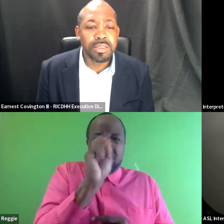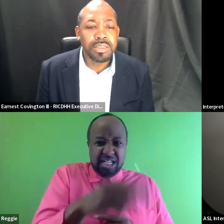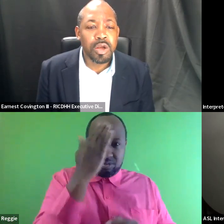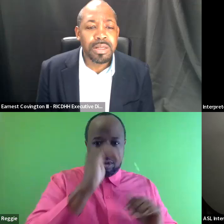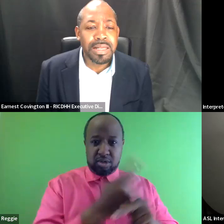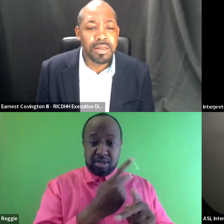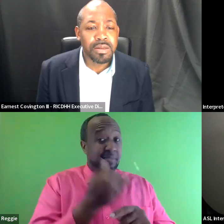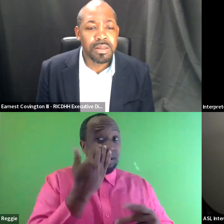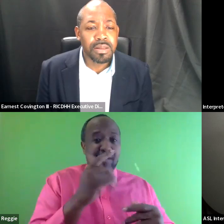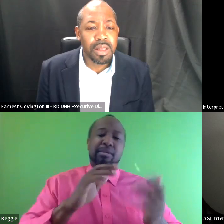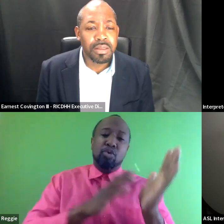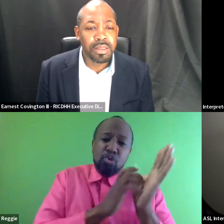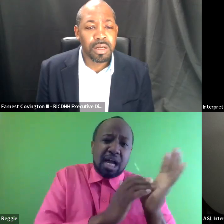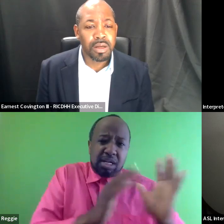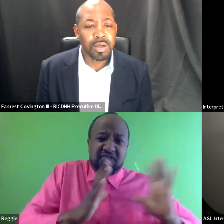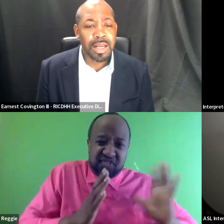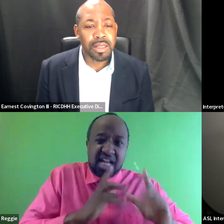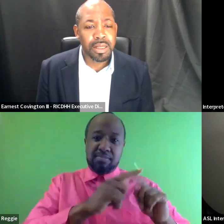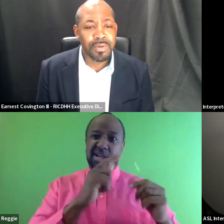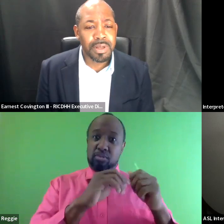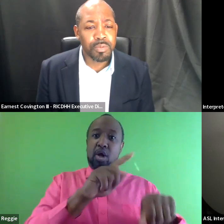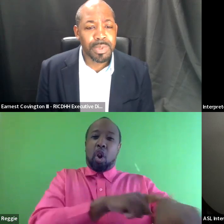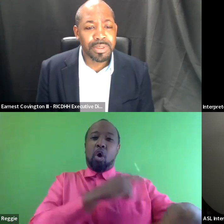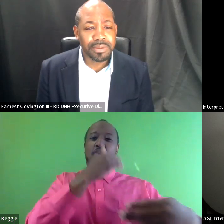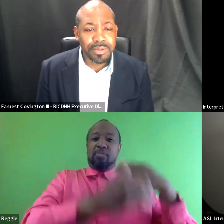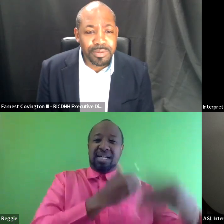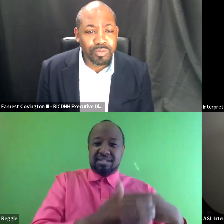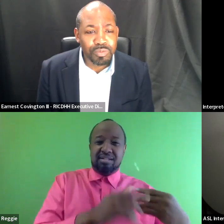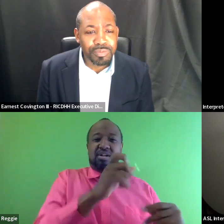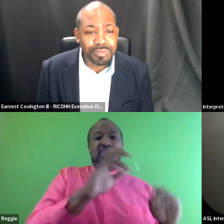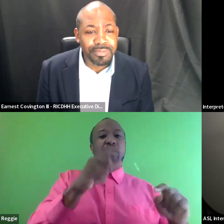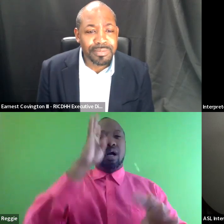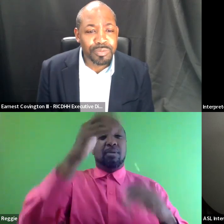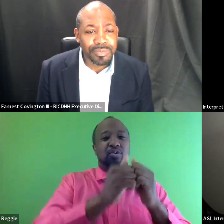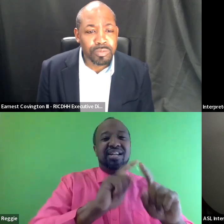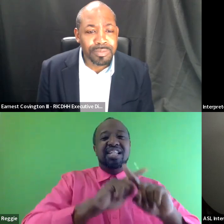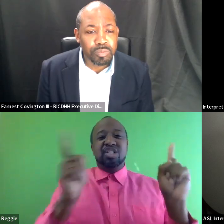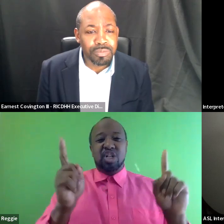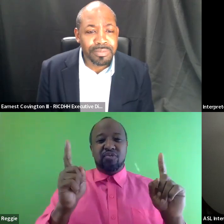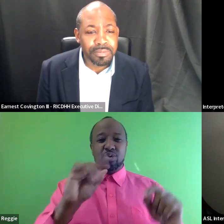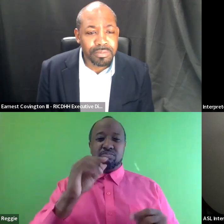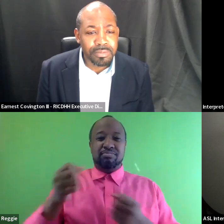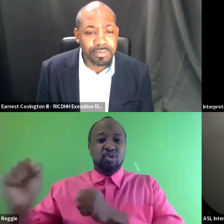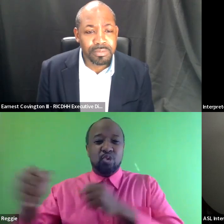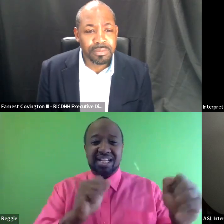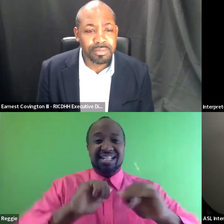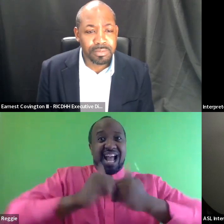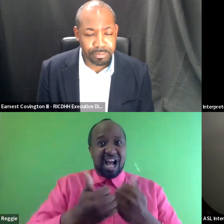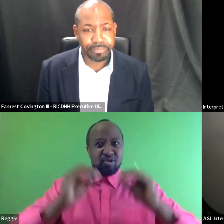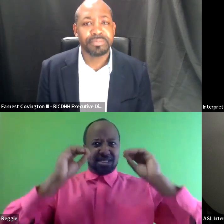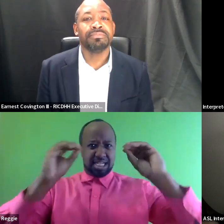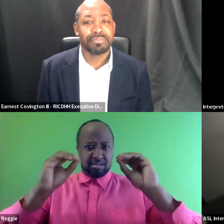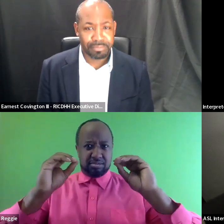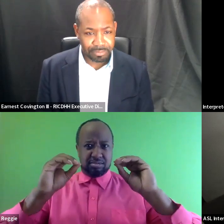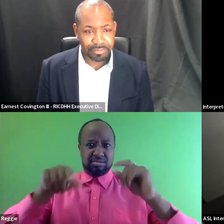understand. We've got to get you there first. It's okay to have a weakness. Your process, might be a little longer. That's